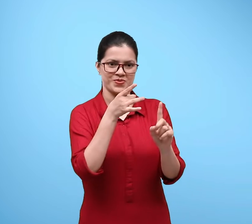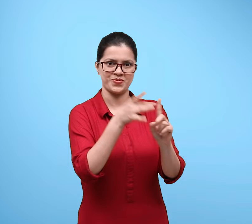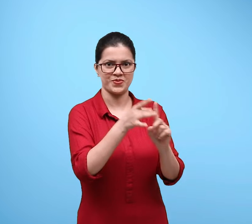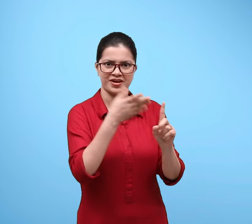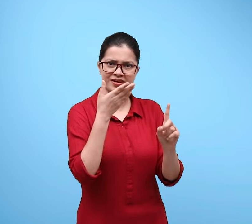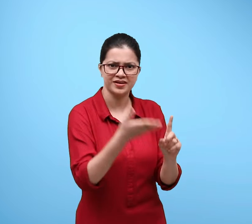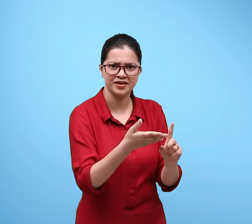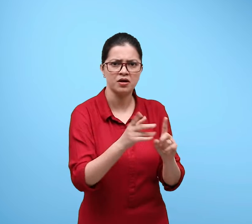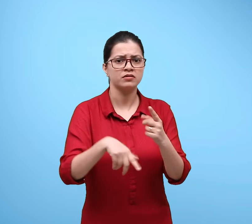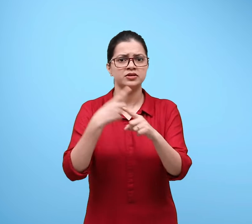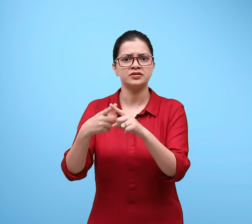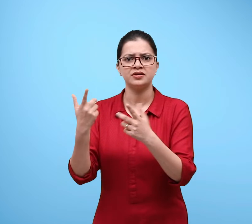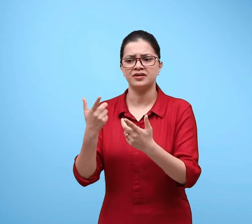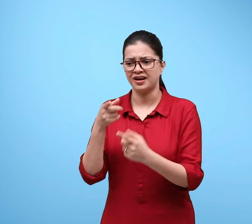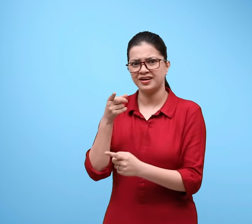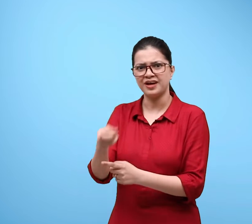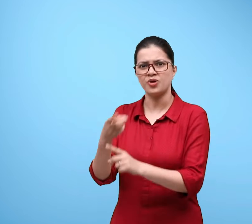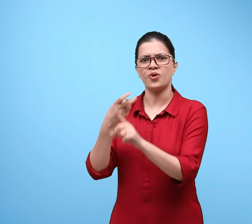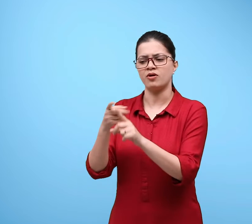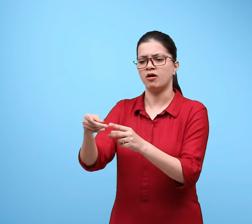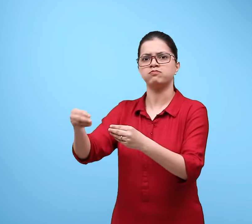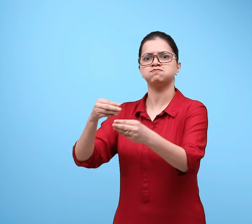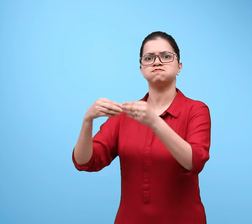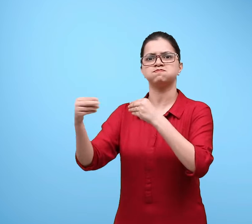Iron appears different from copper